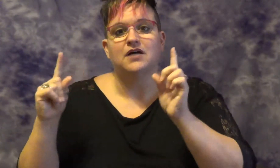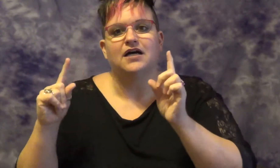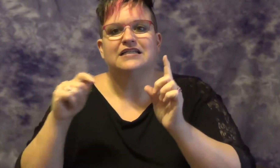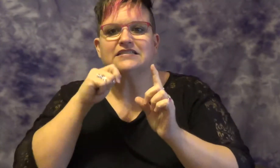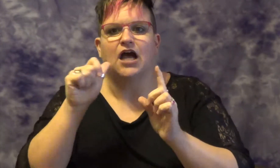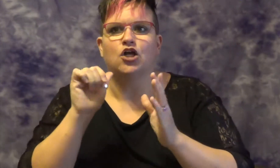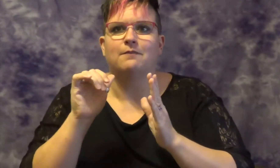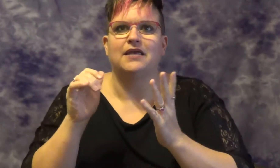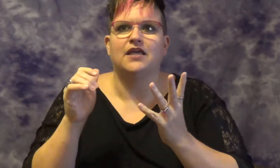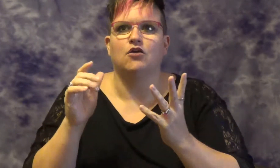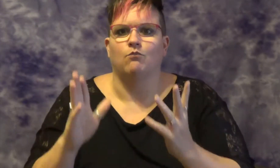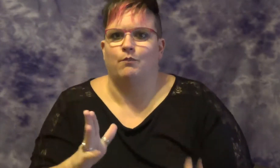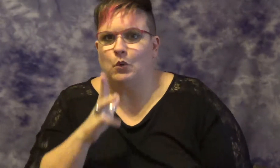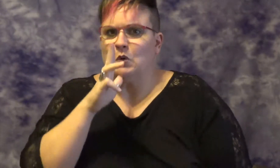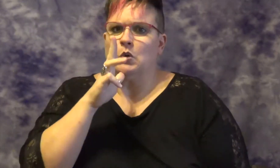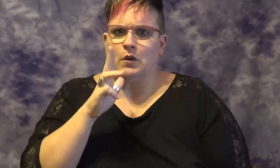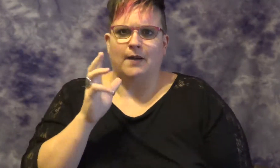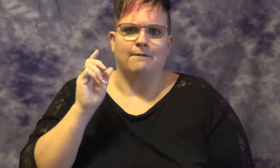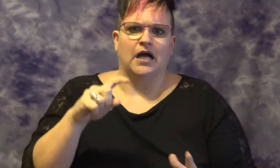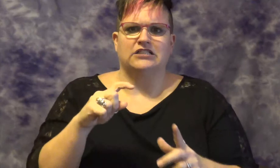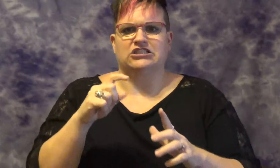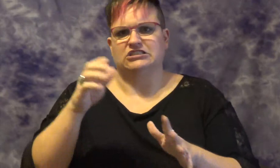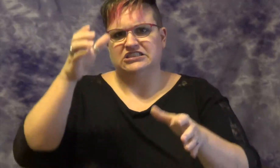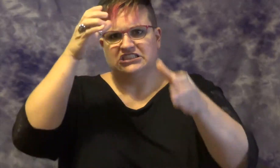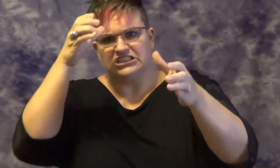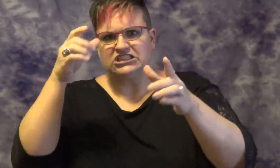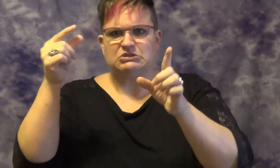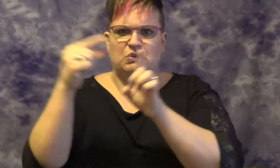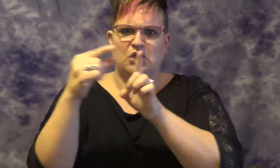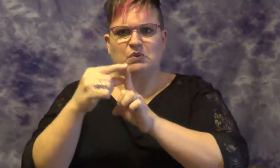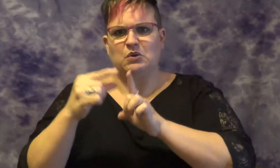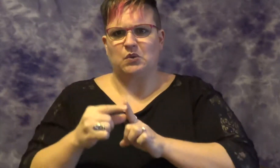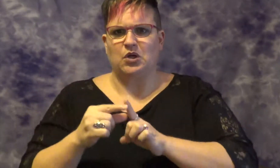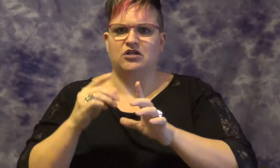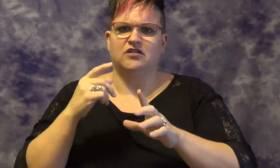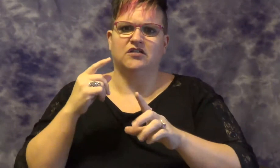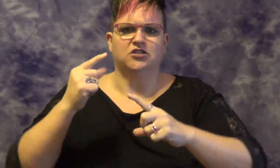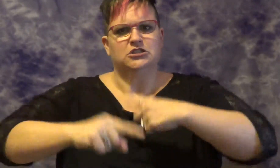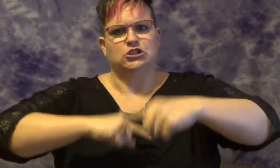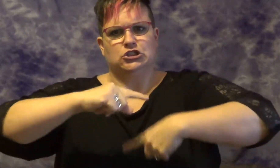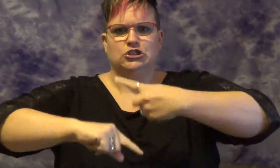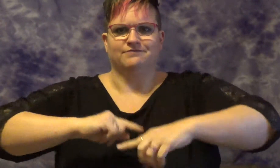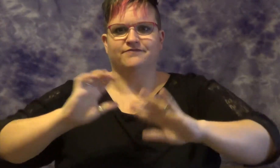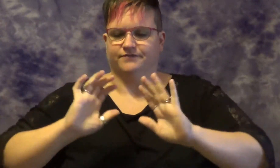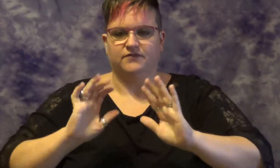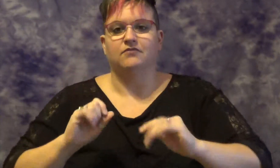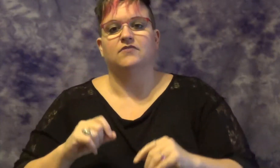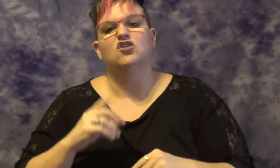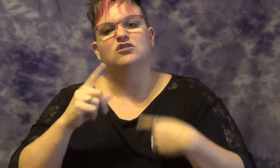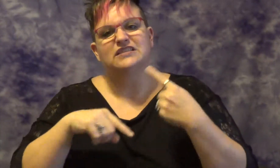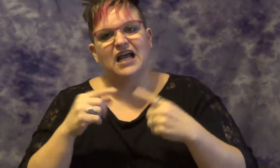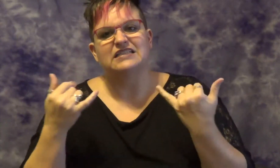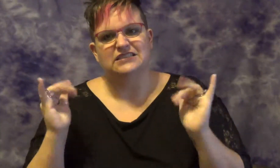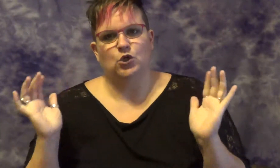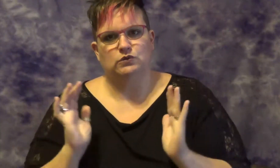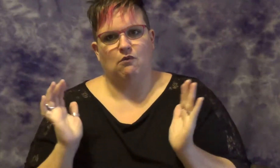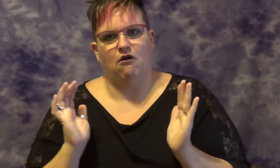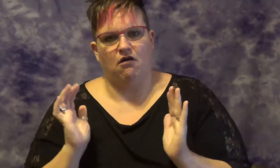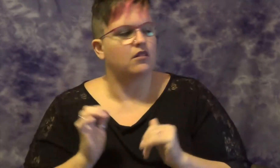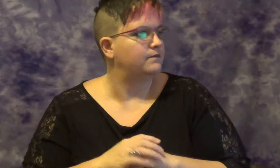It has some intimate information, but you don't have to be extremely knowledgeable in everything, and your signs are still